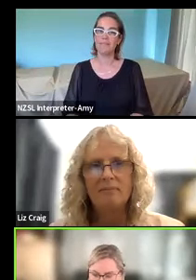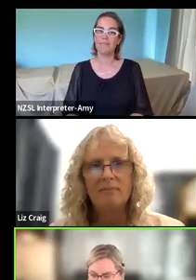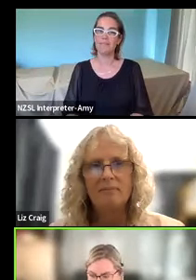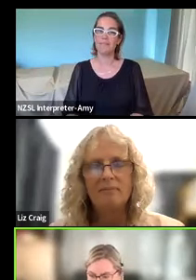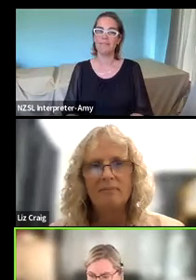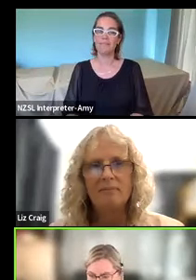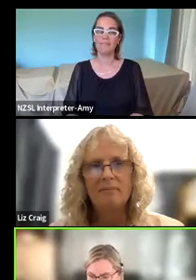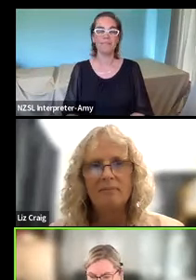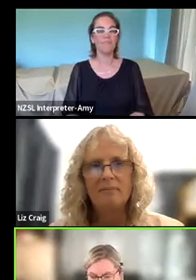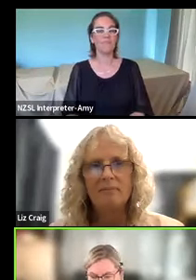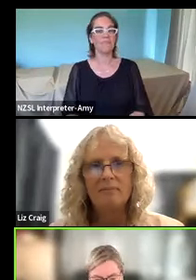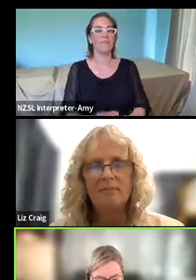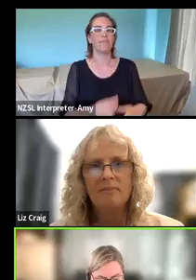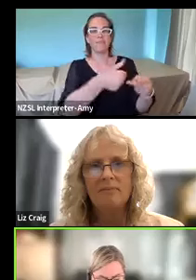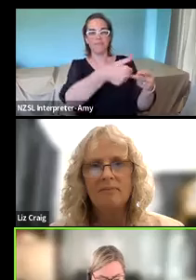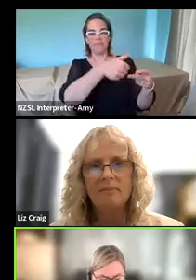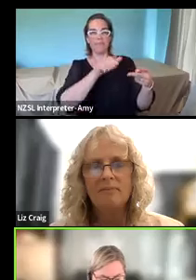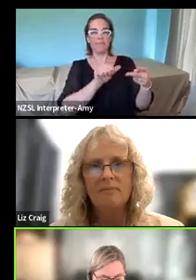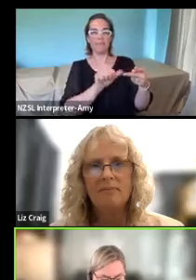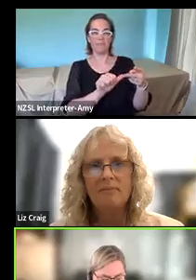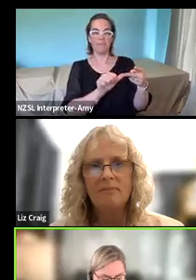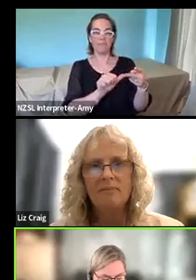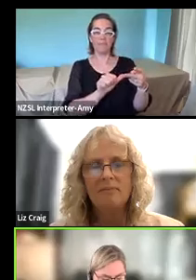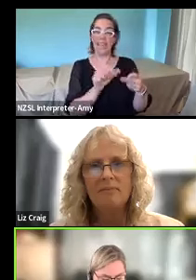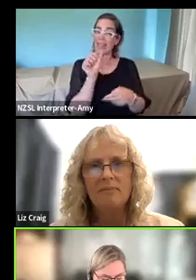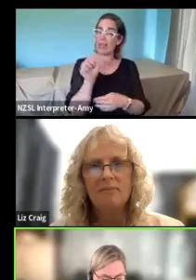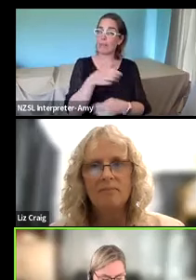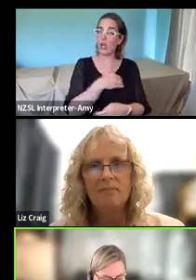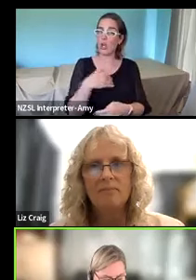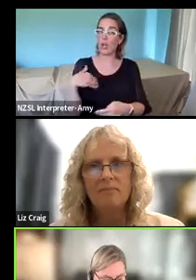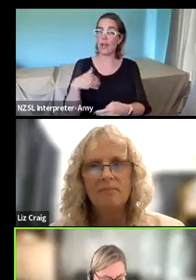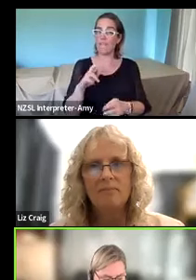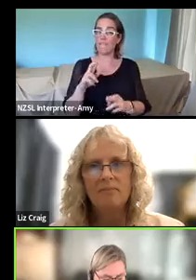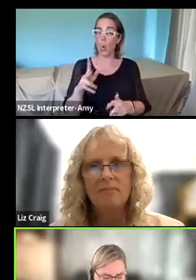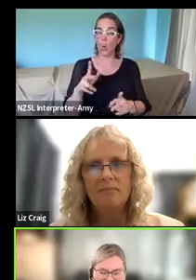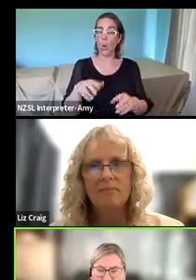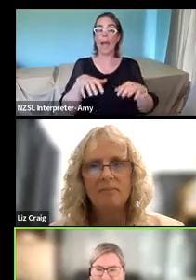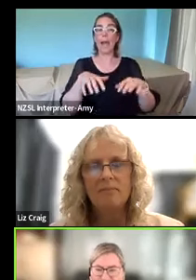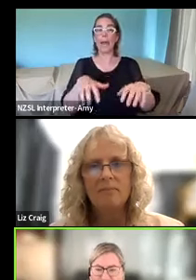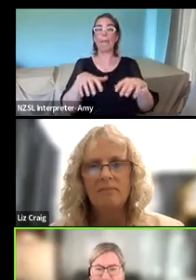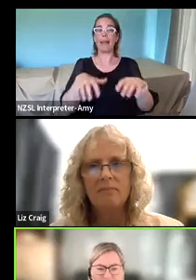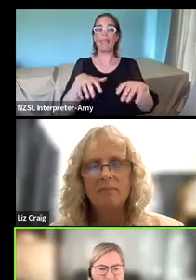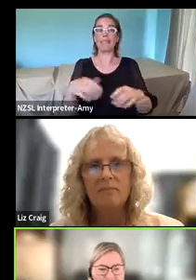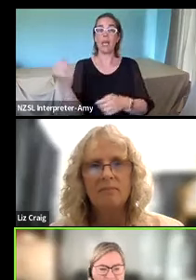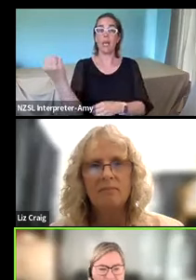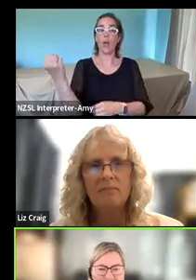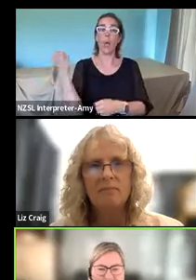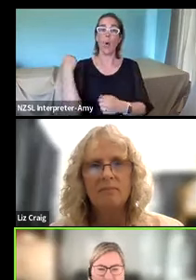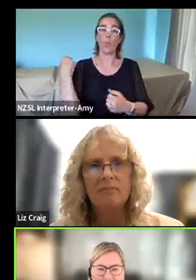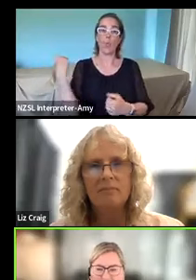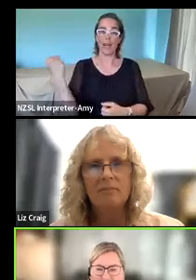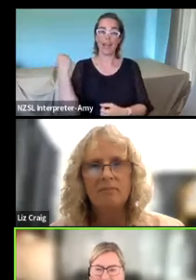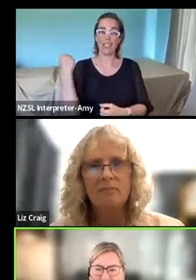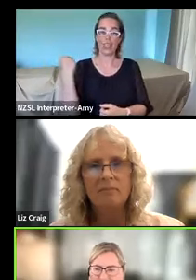So we're a little bit early for Epilepsy Waikato Charitable Trust.